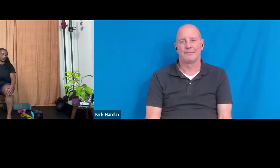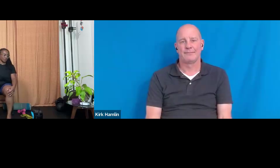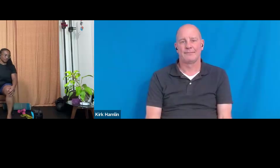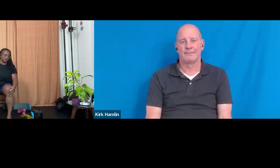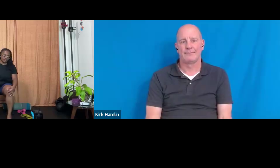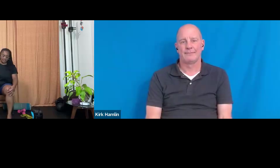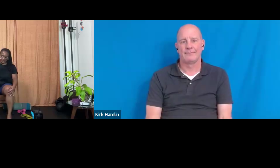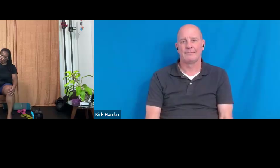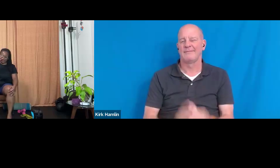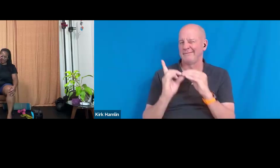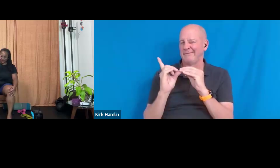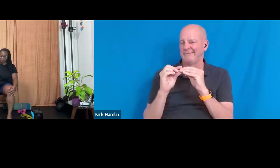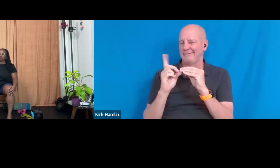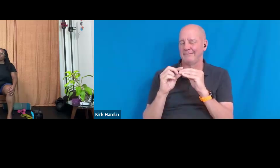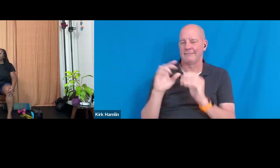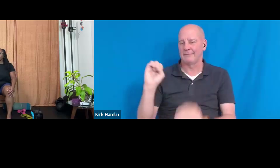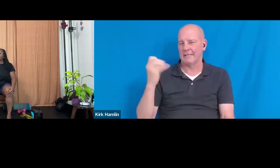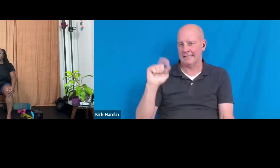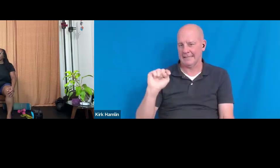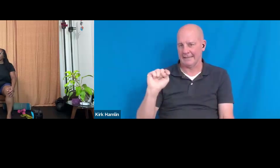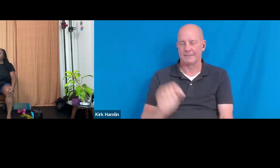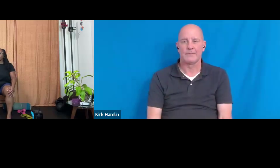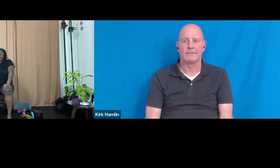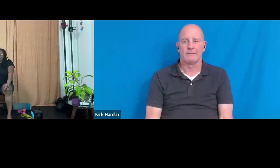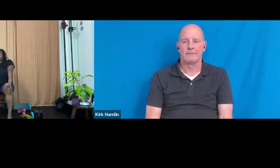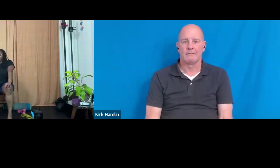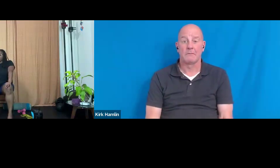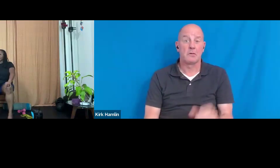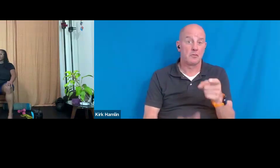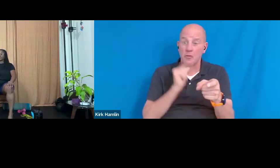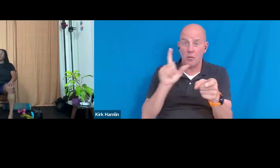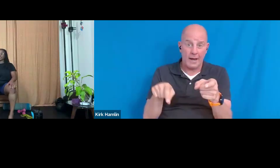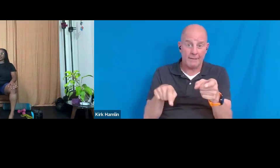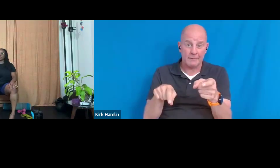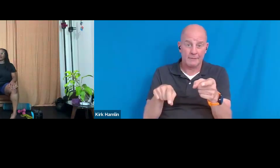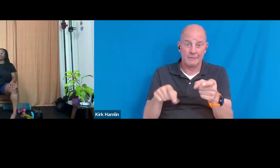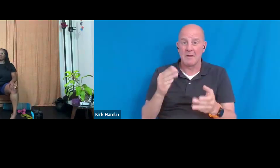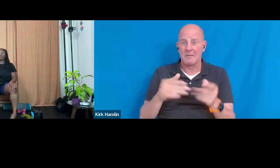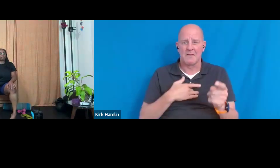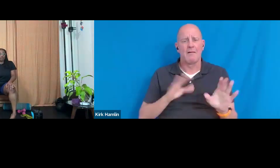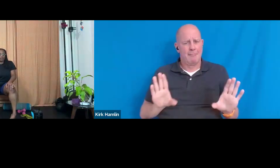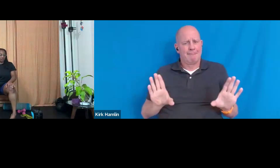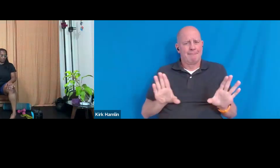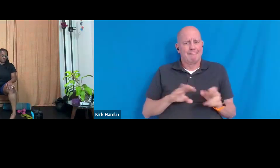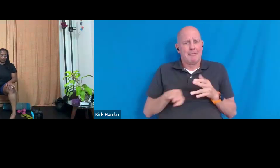We're gonna do one more set. Maybe, you don't have to. Maybe you sit the second one out.